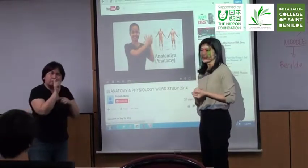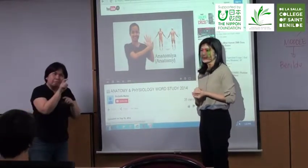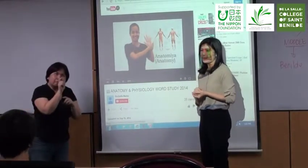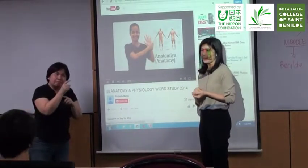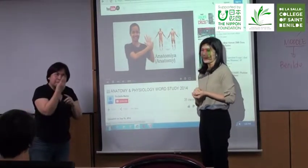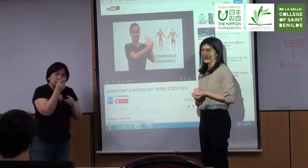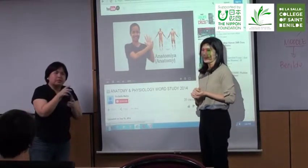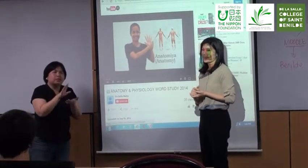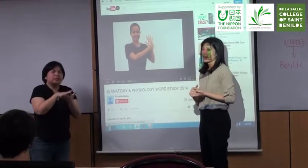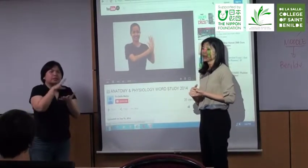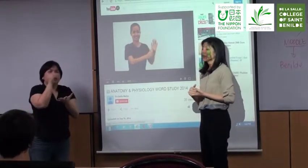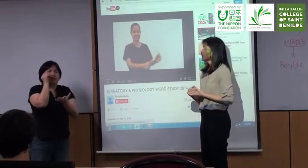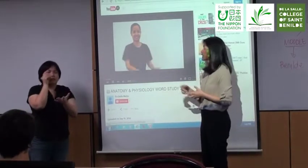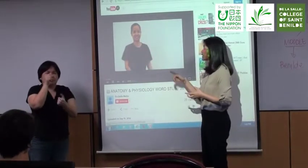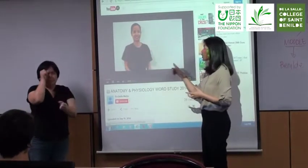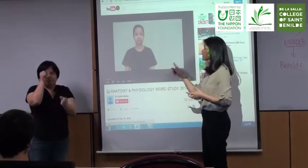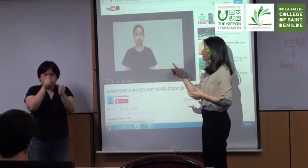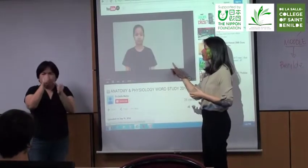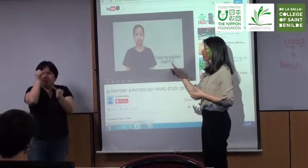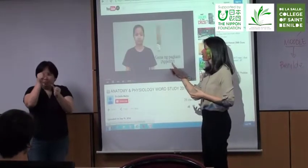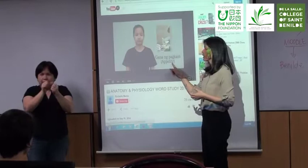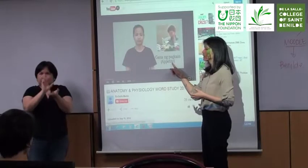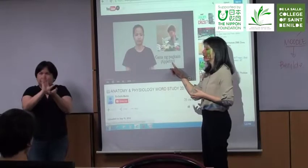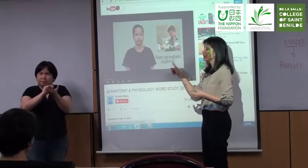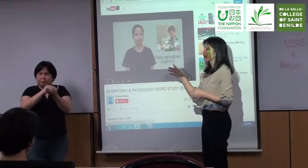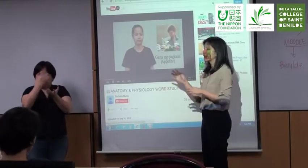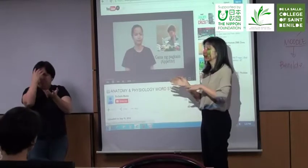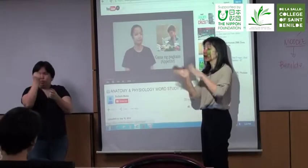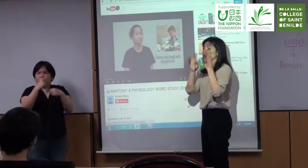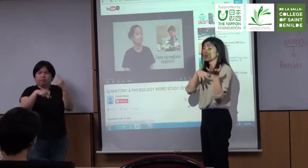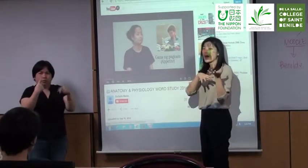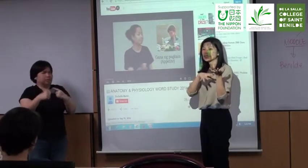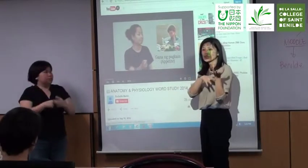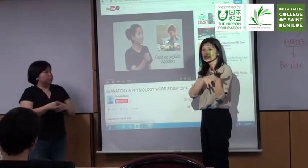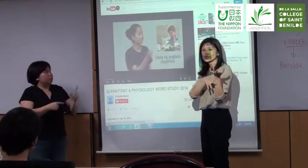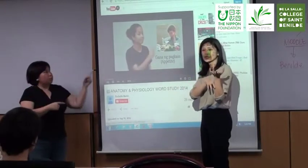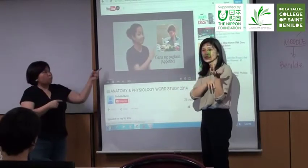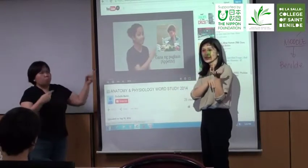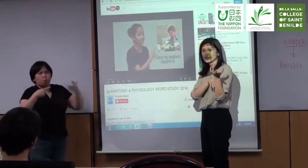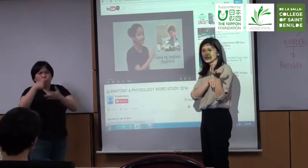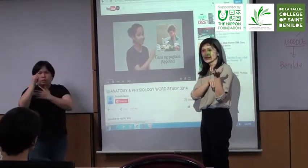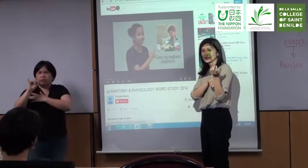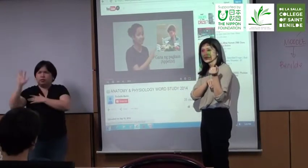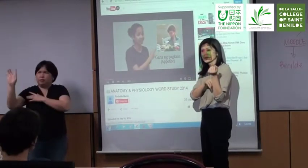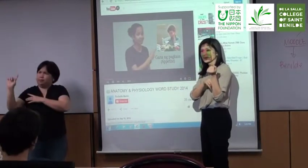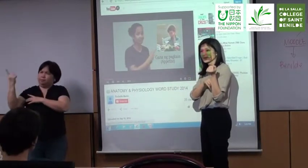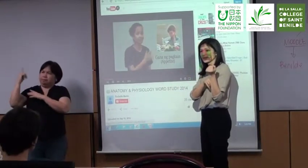science. This is also a project done by the former batch.